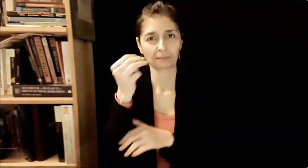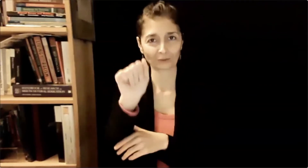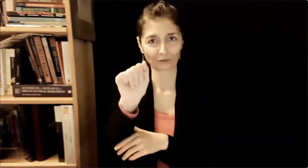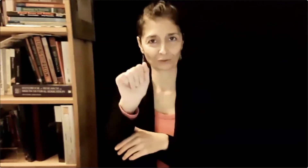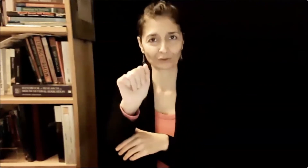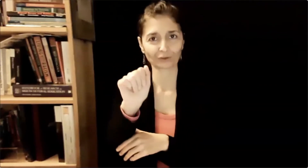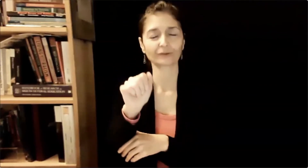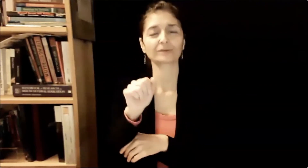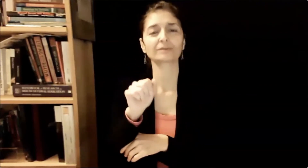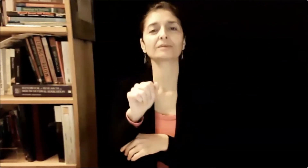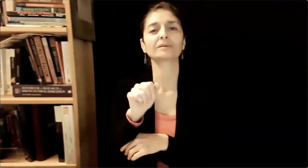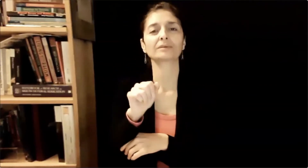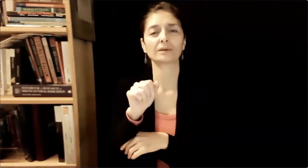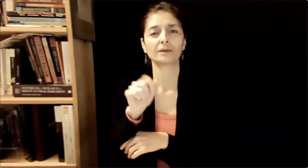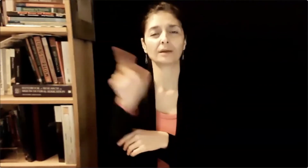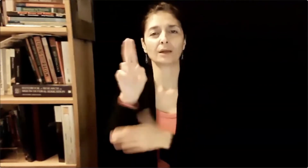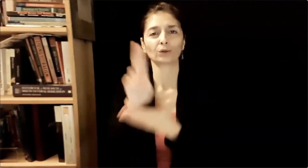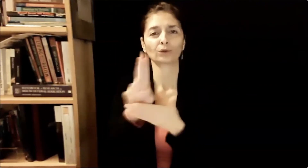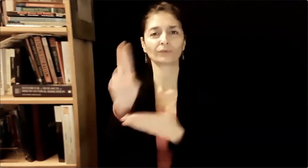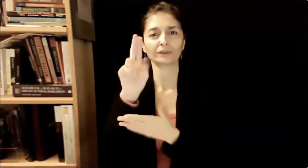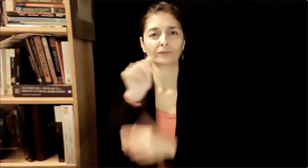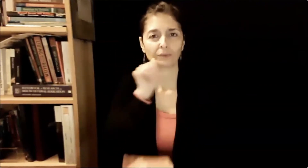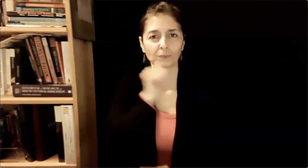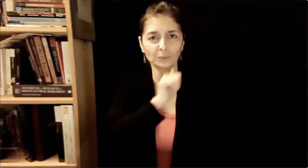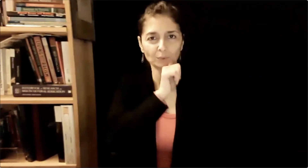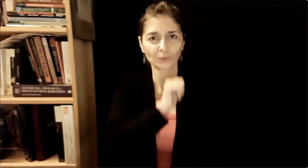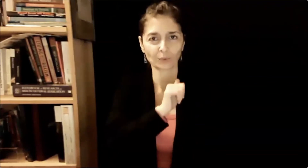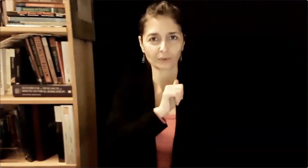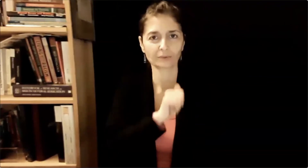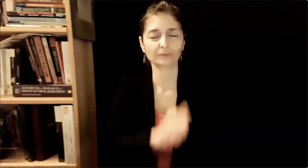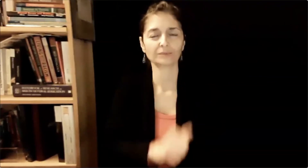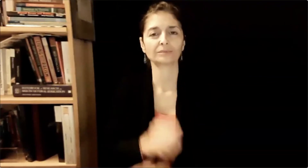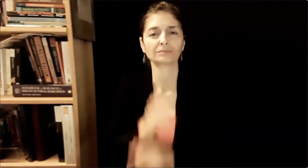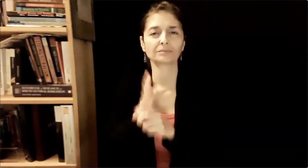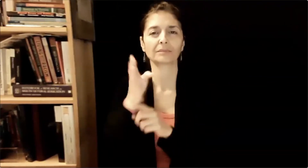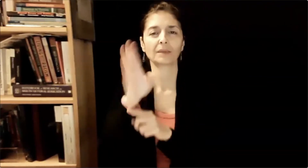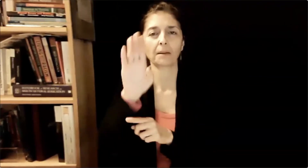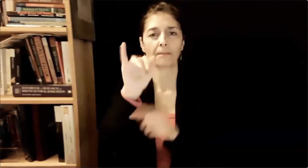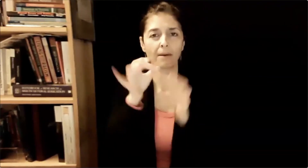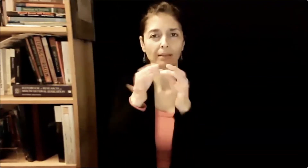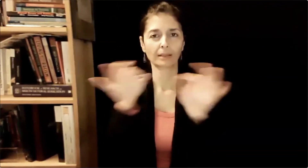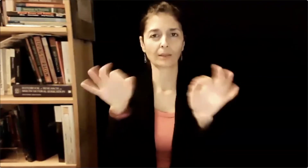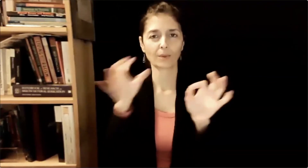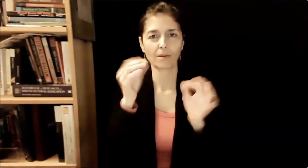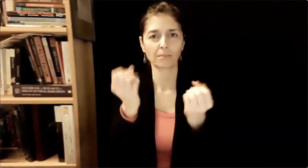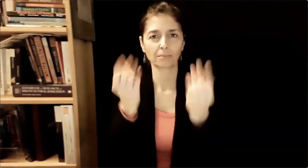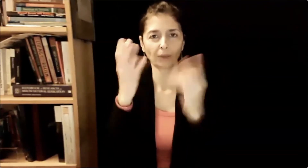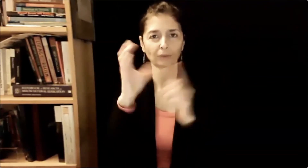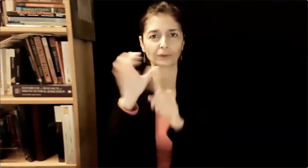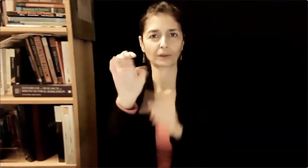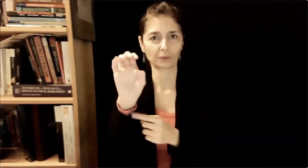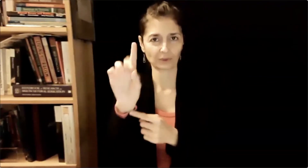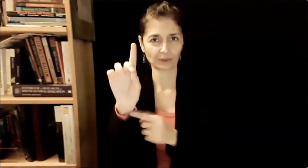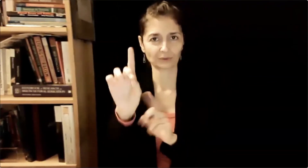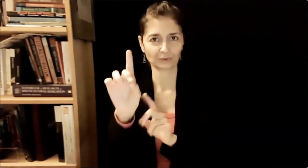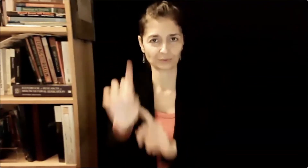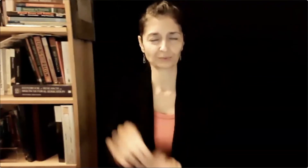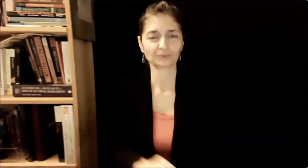and then I pursued my master's degree at the University of Arizona in bilingual and multicultural